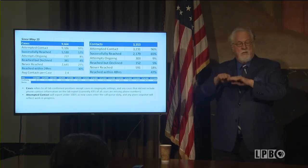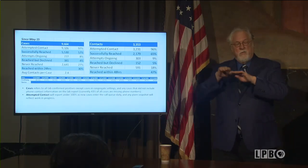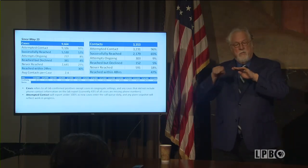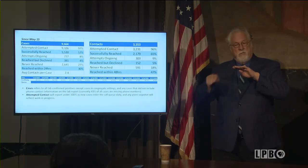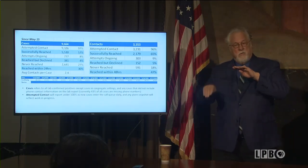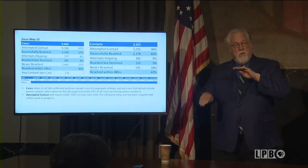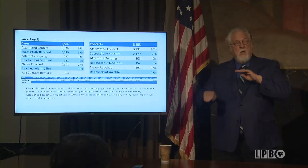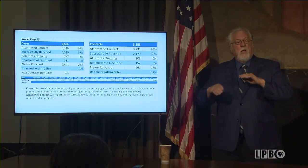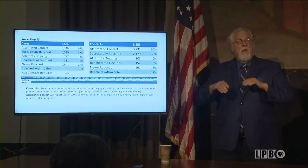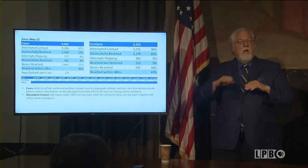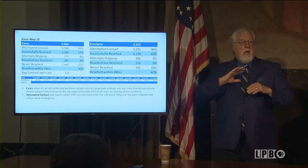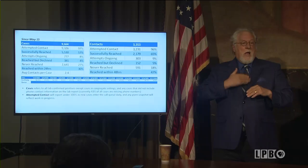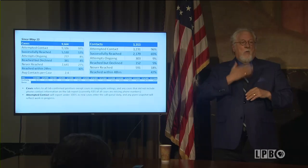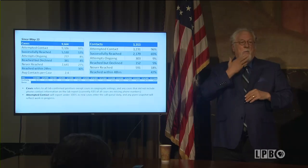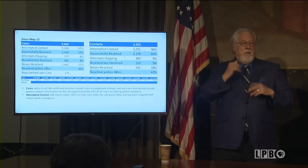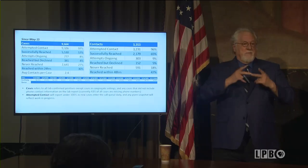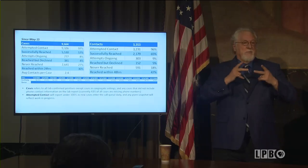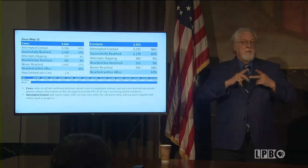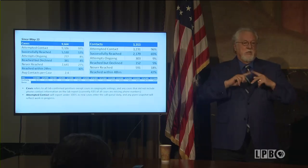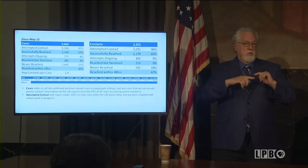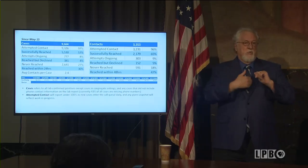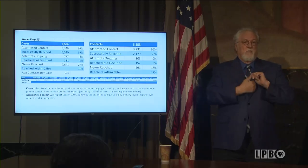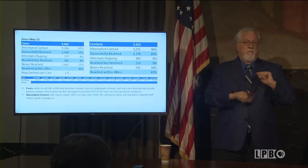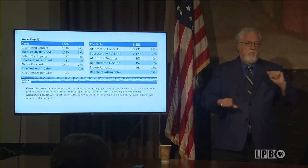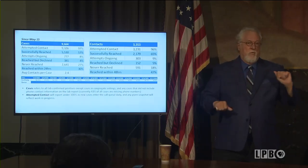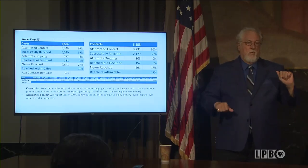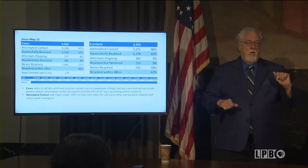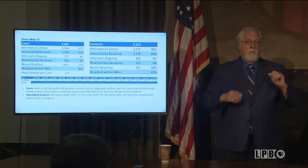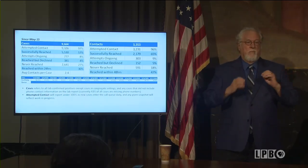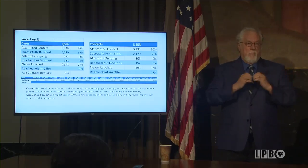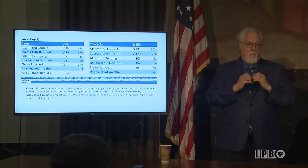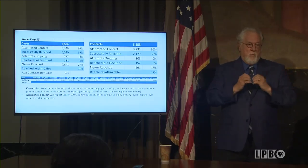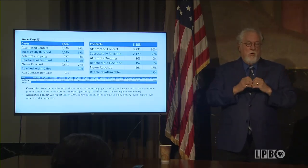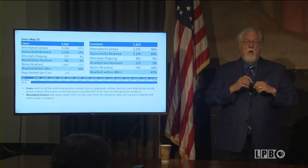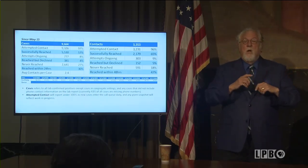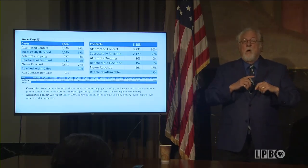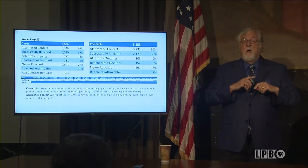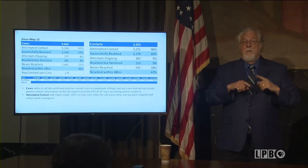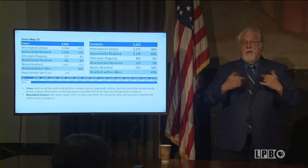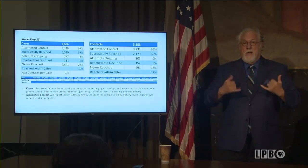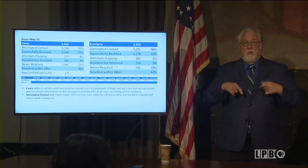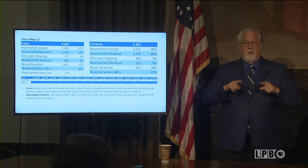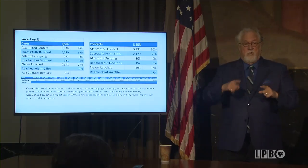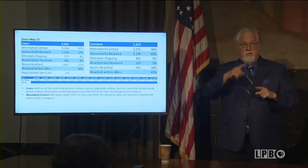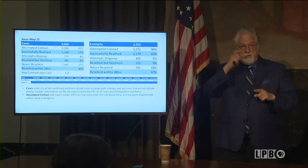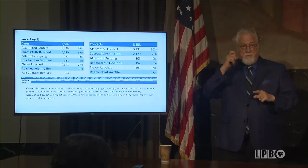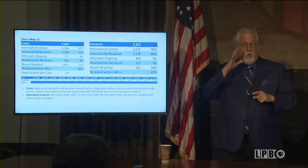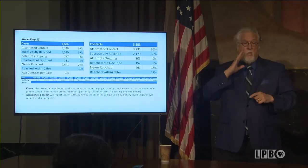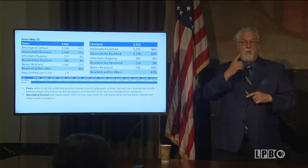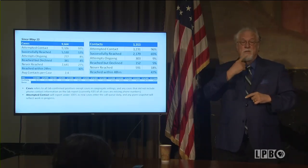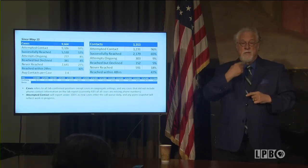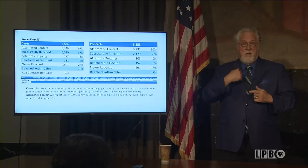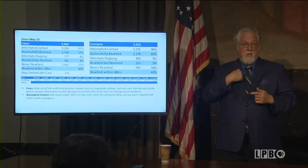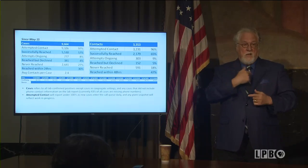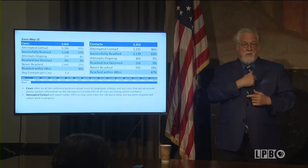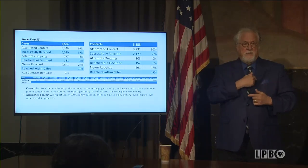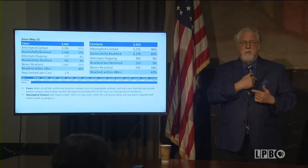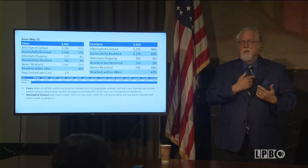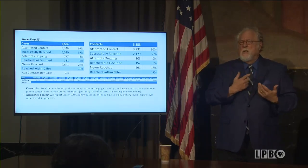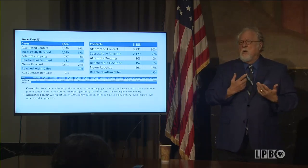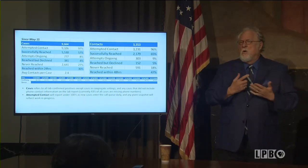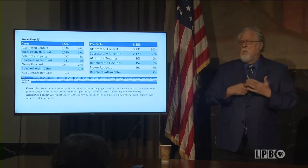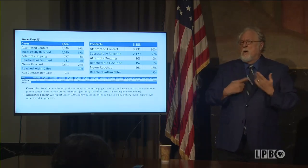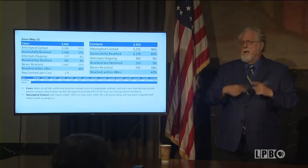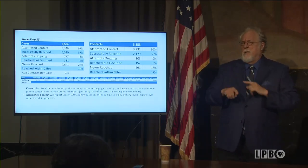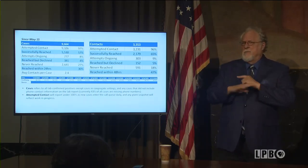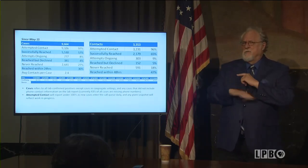and putting us in the best position to avoid a wave in fall. What we do now in the summer is going to really tell what kind of position we're in as we